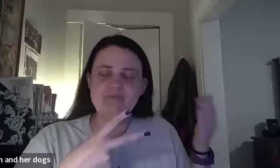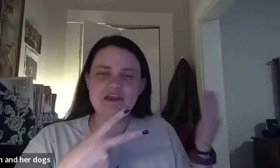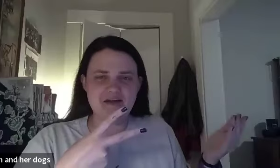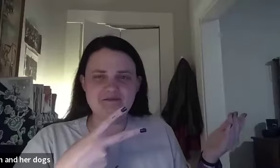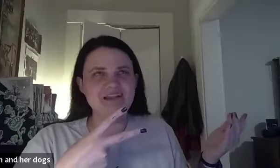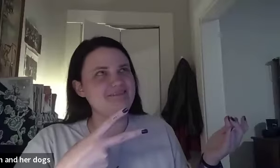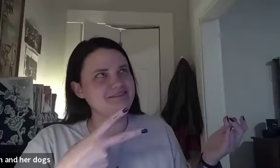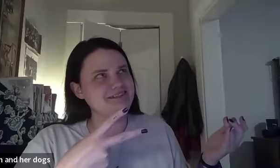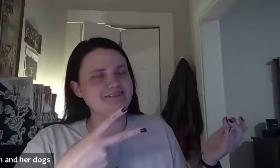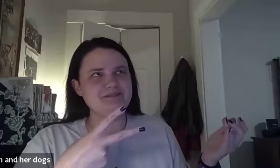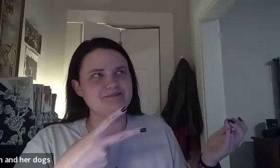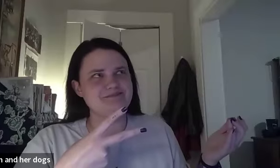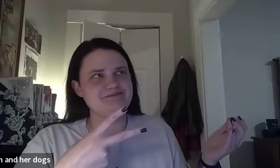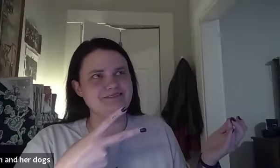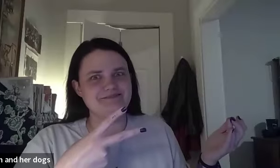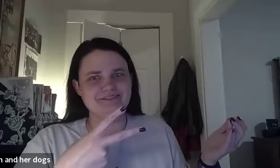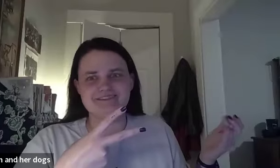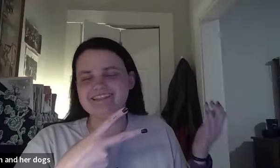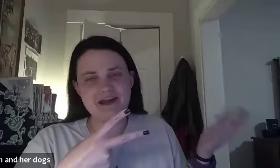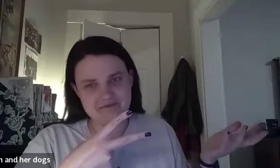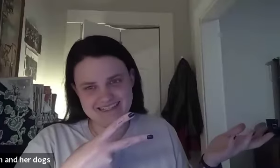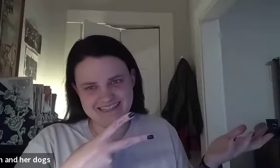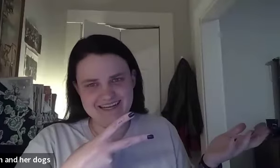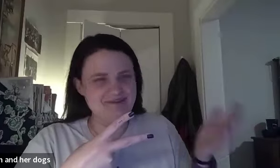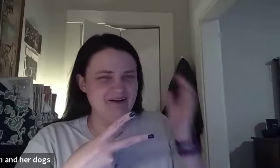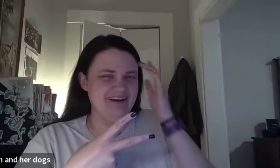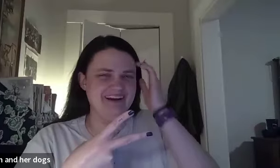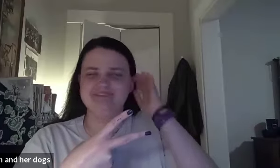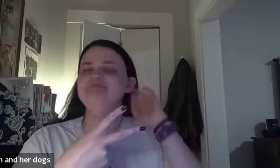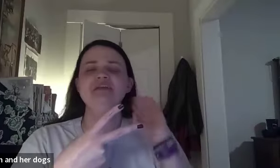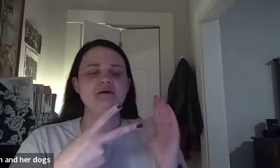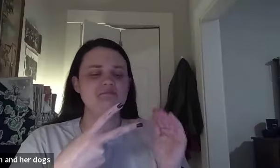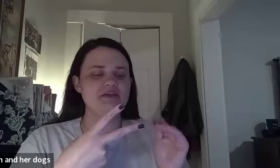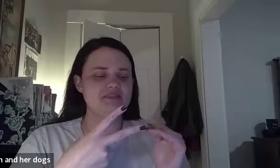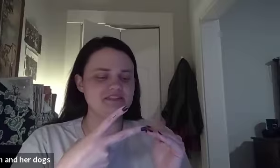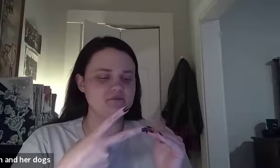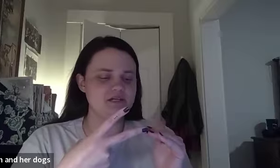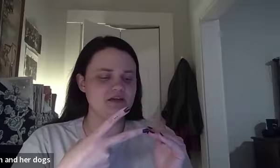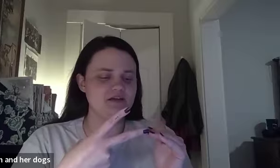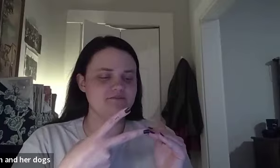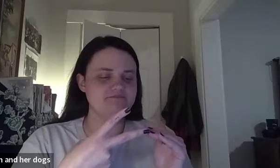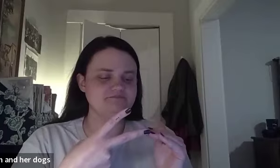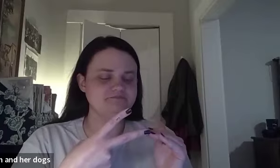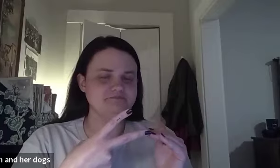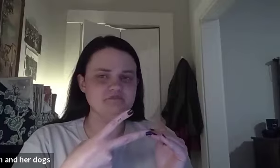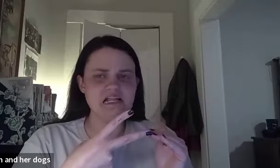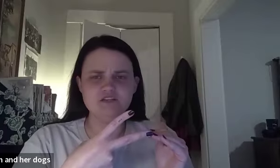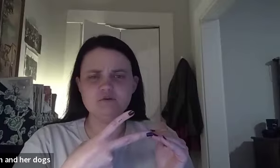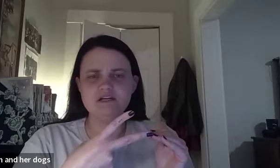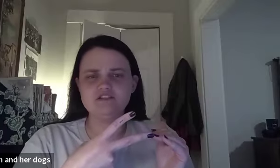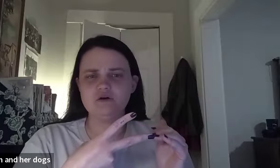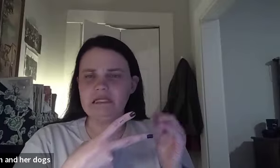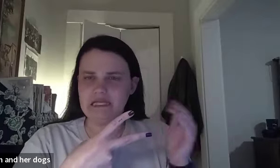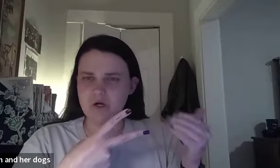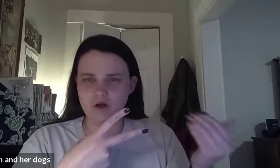But now I'm like, well, now it's been about 5 years. It's not recent anymore. But this one, is one I saw later